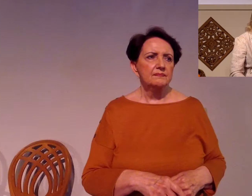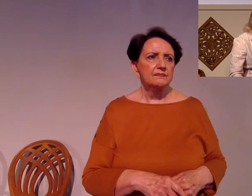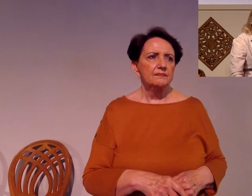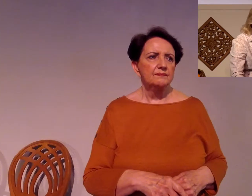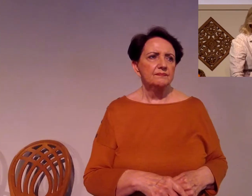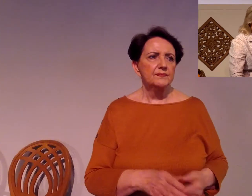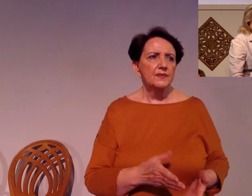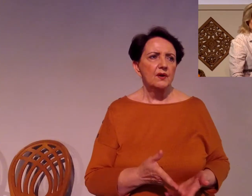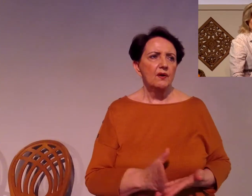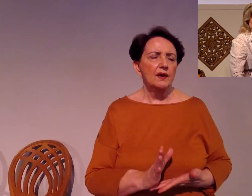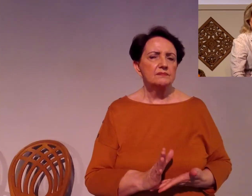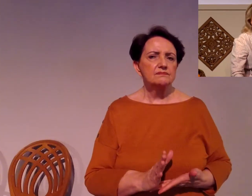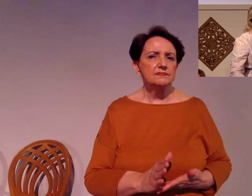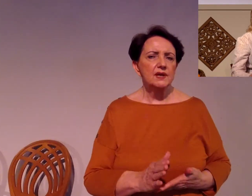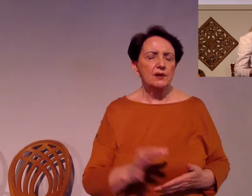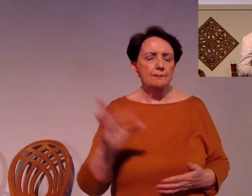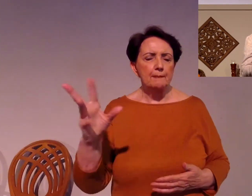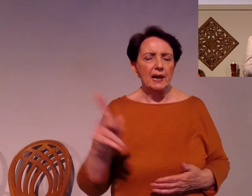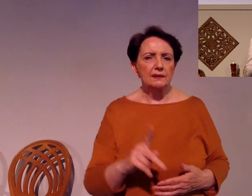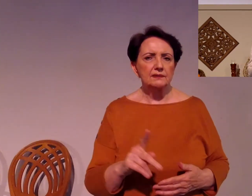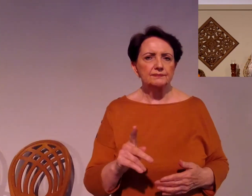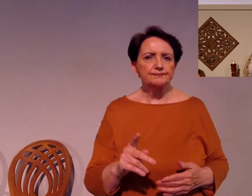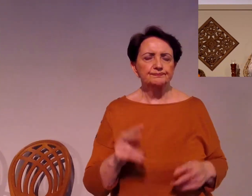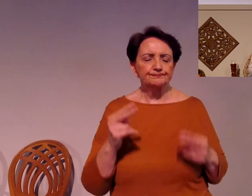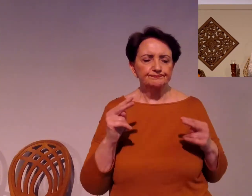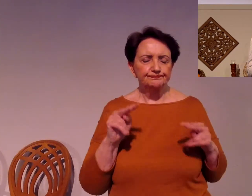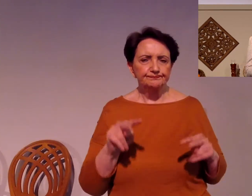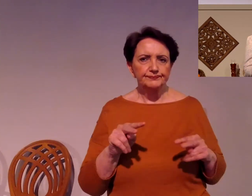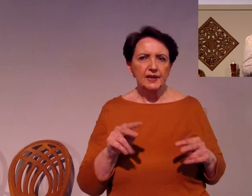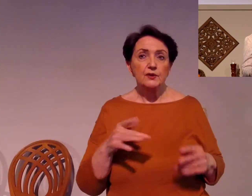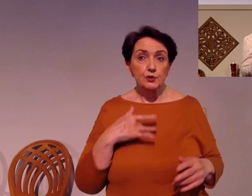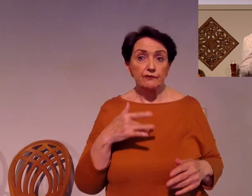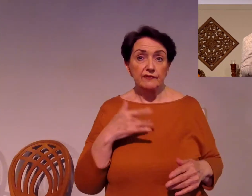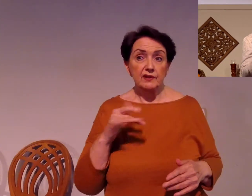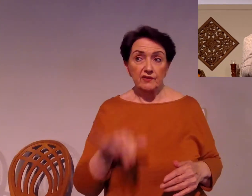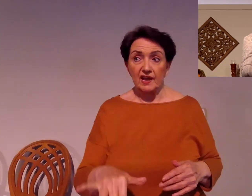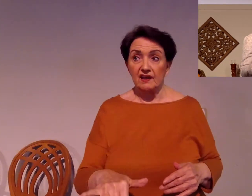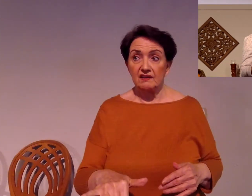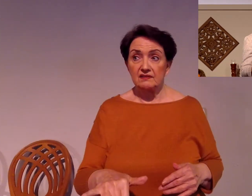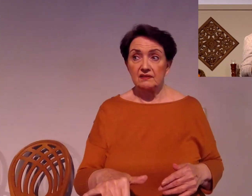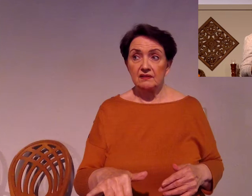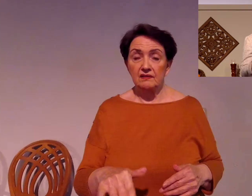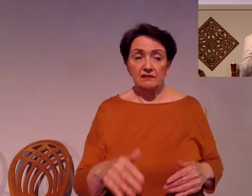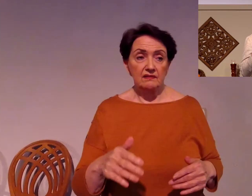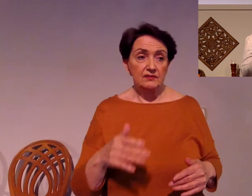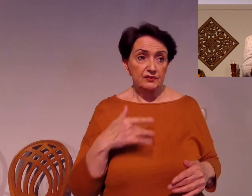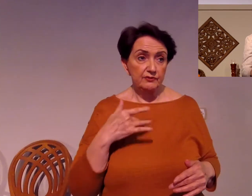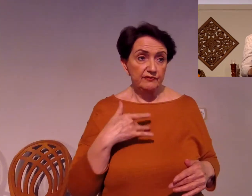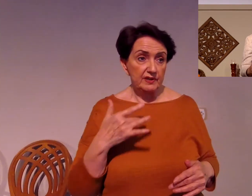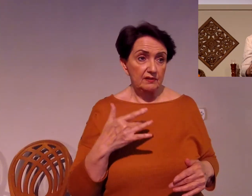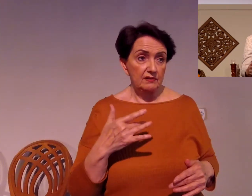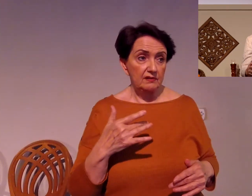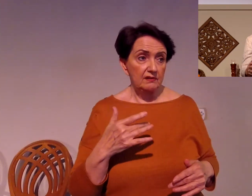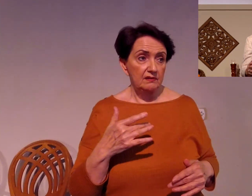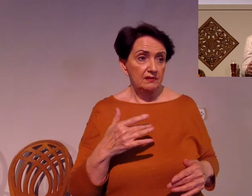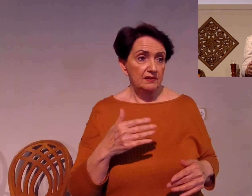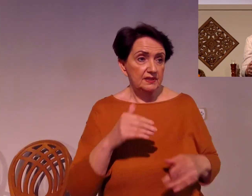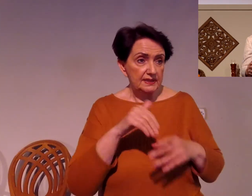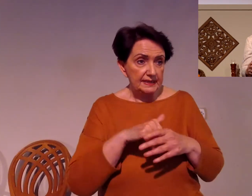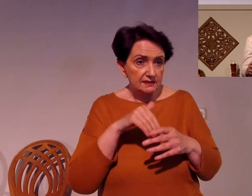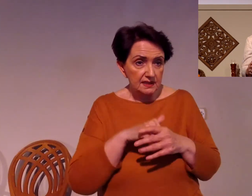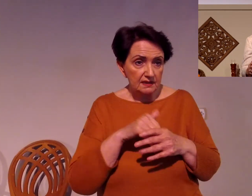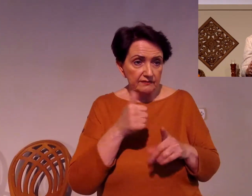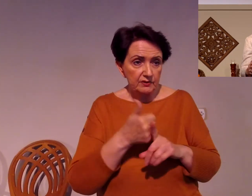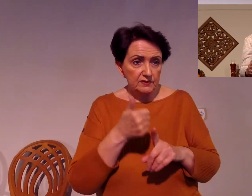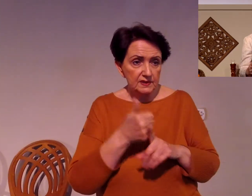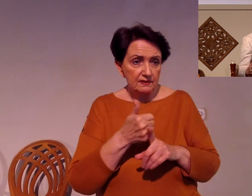All right, I invite you to come back. Could you feel it, what you were focusing on? Could you feel it on the inside of you?